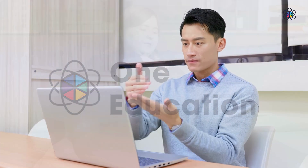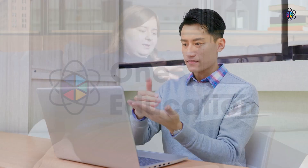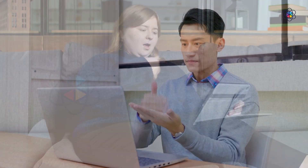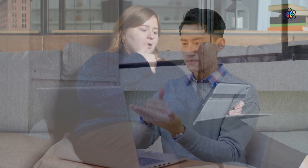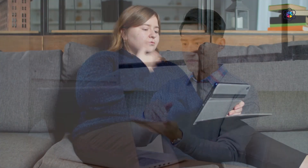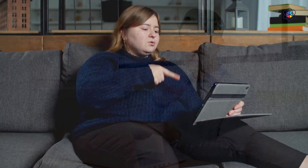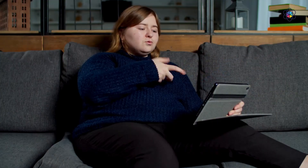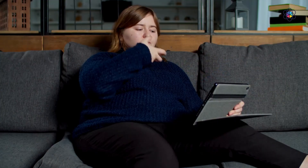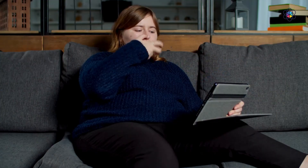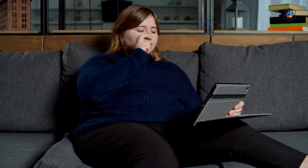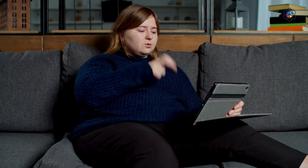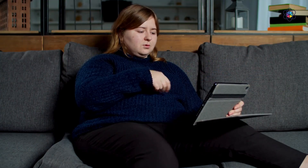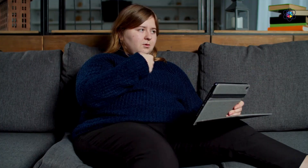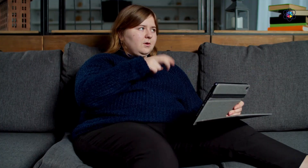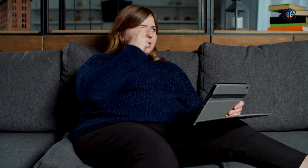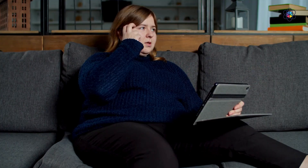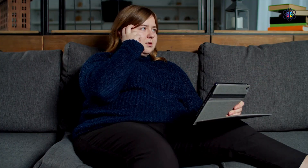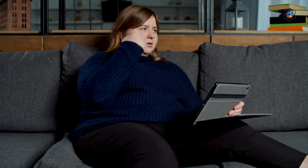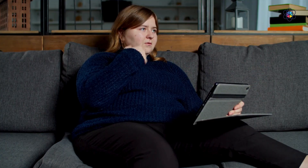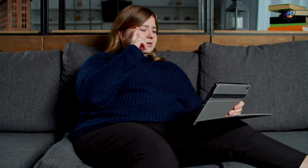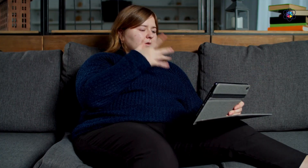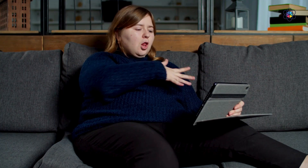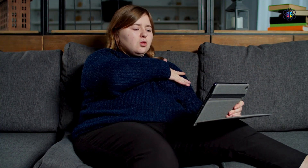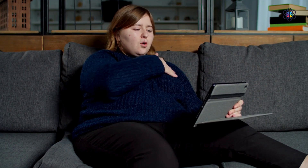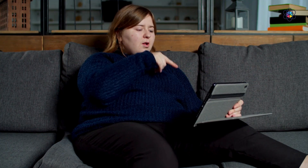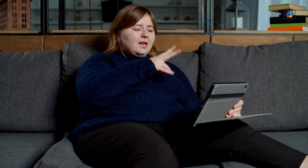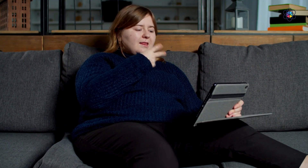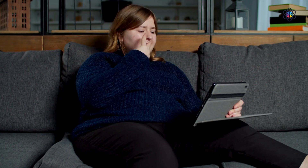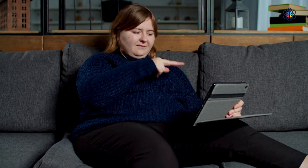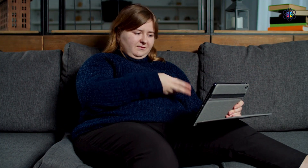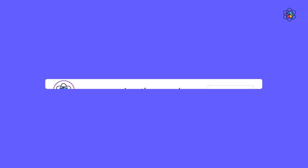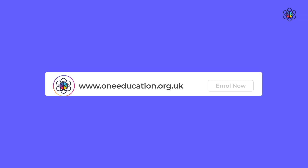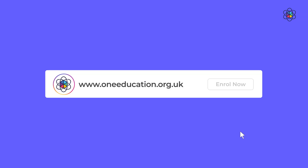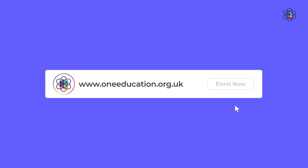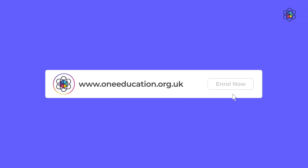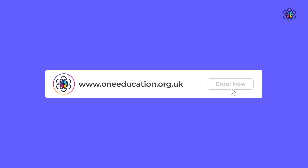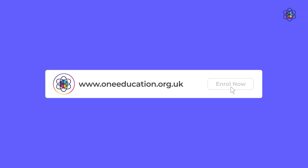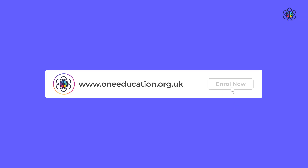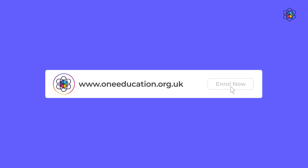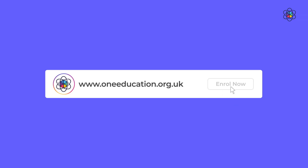Language, connect with more people, and become a confident communicator. Start your journey now.